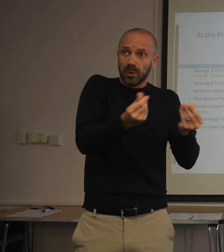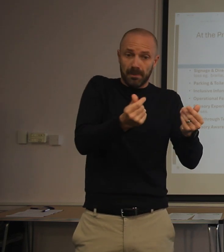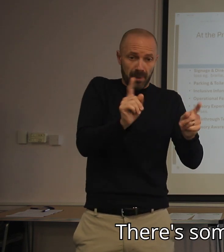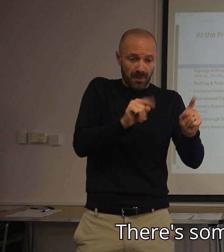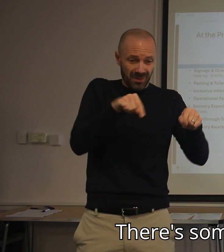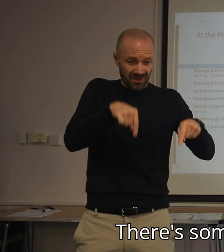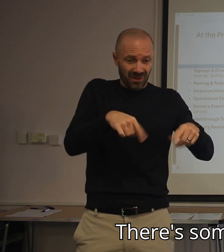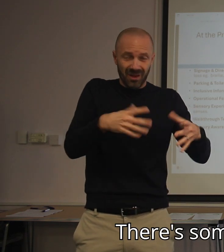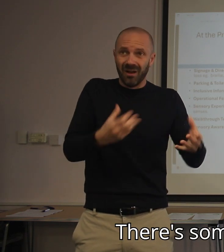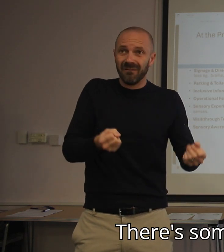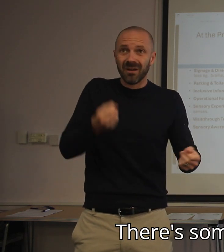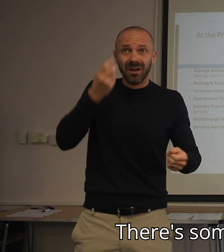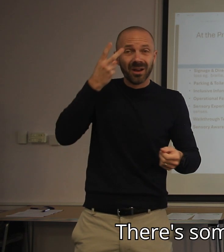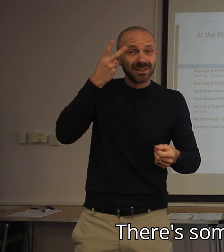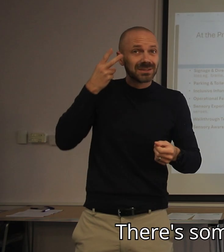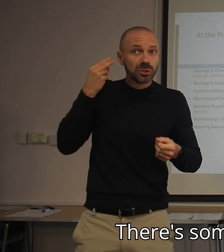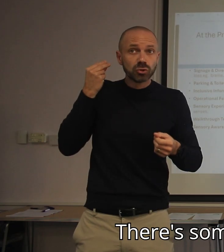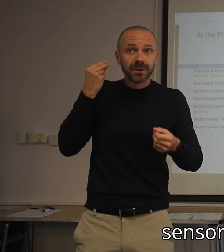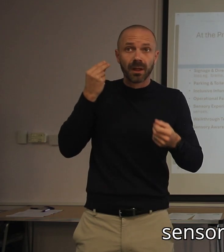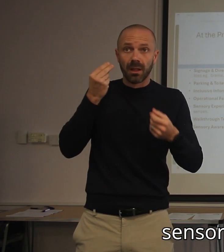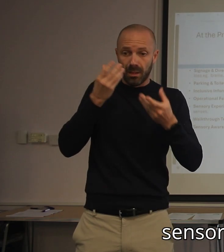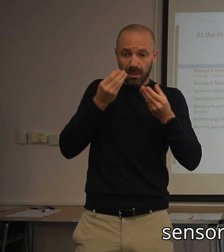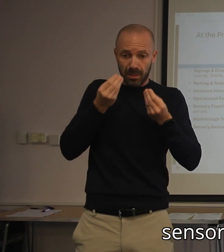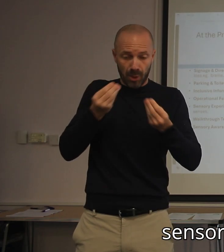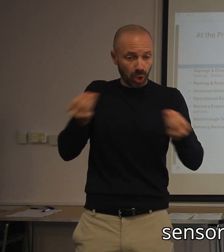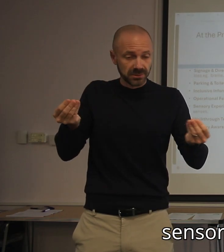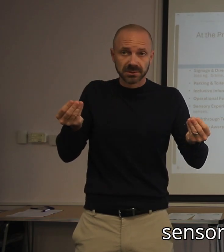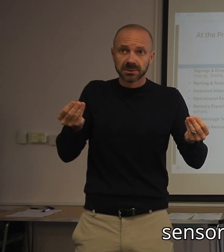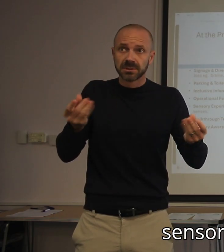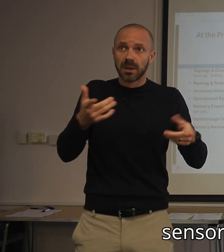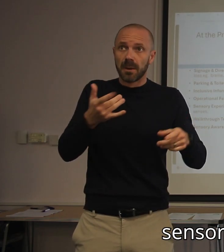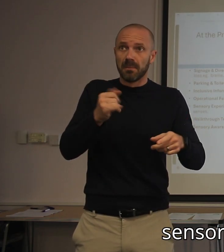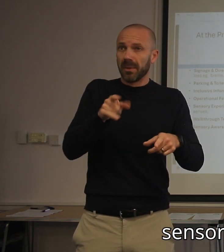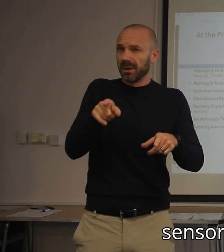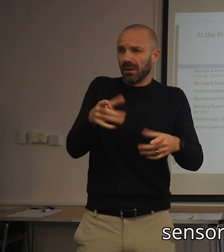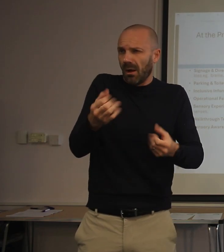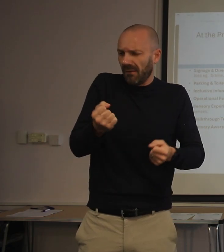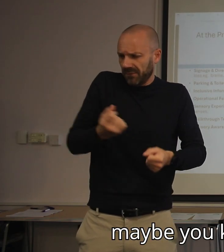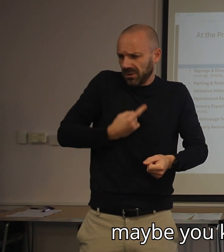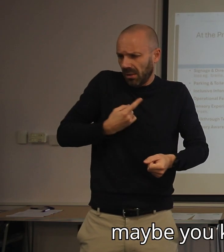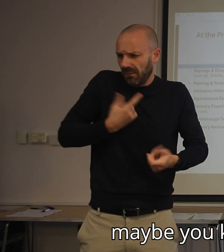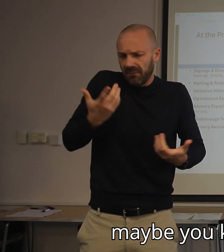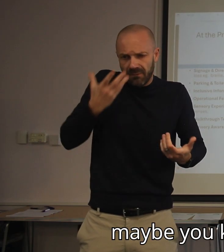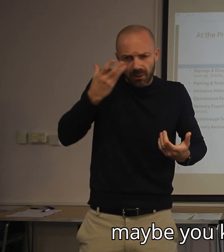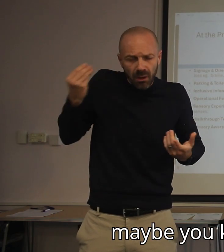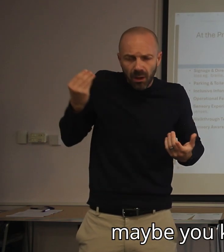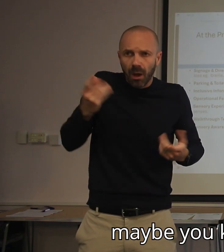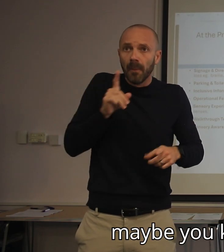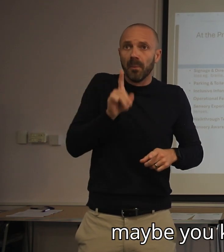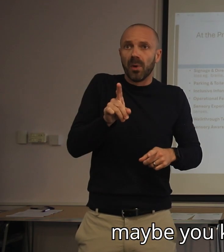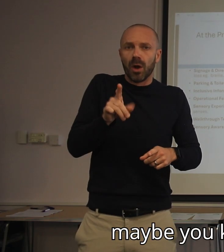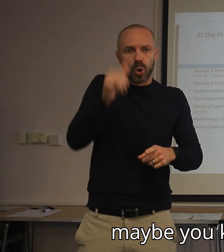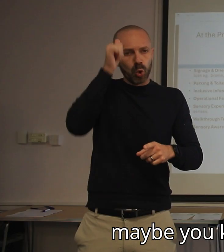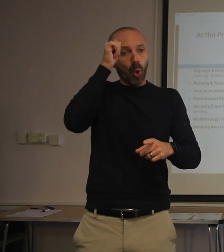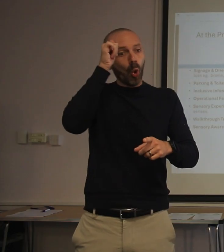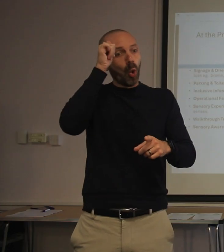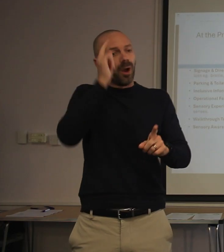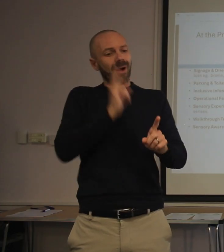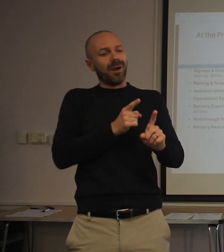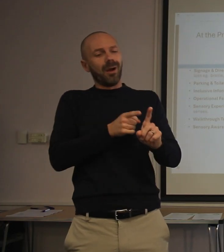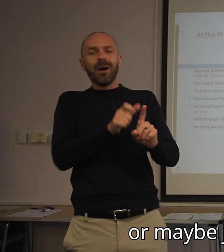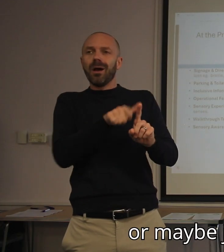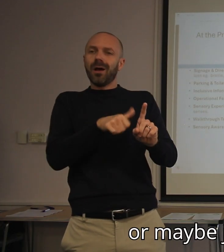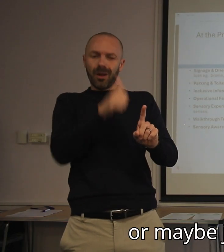loss. There's some of you who don't have a sensory loss yourselves, but maybe who know somebody who